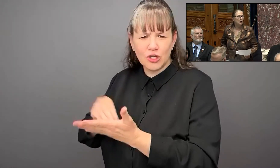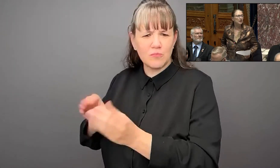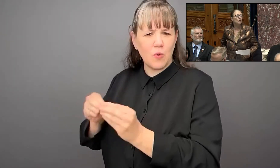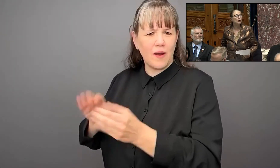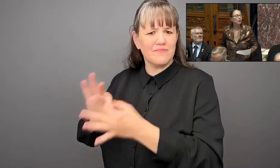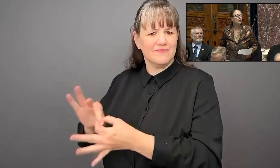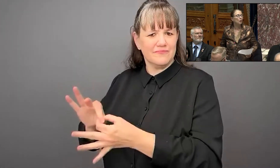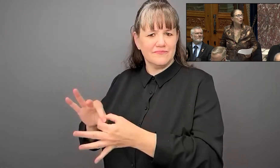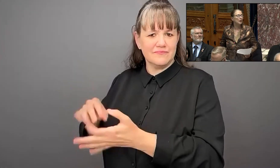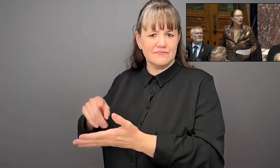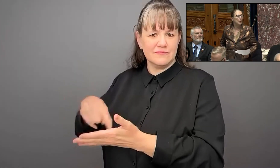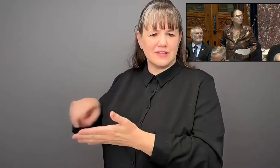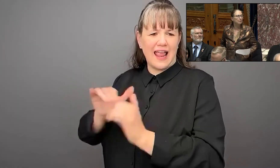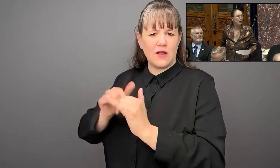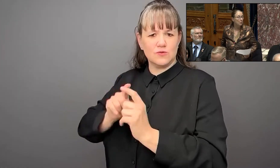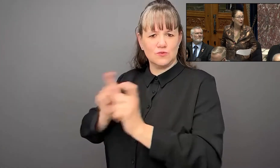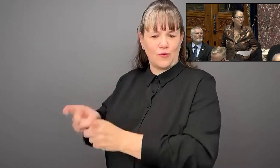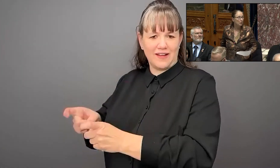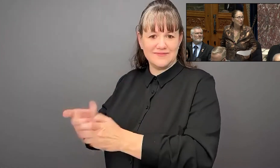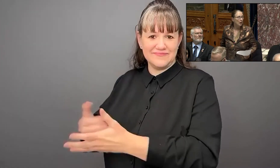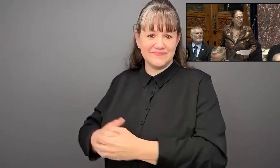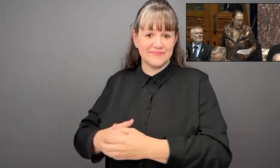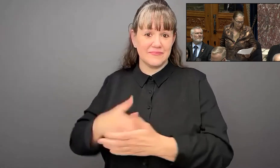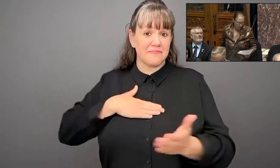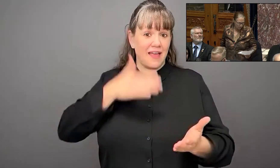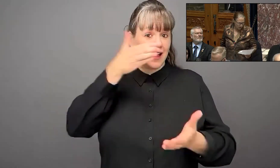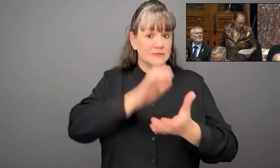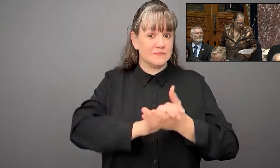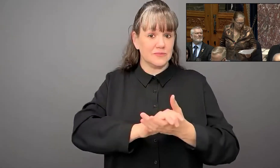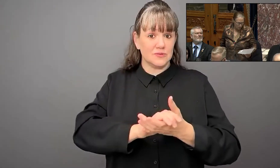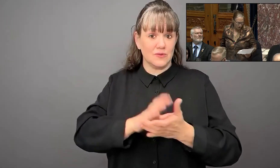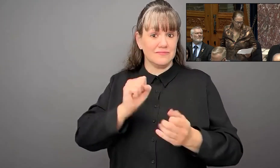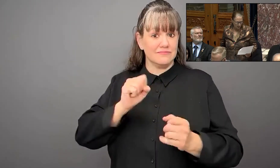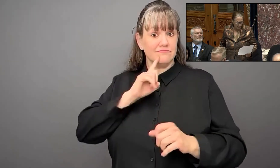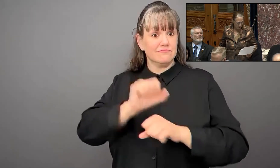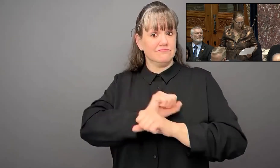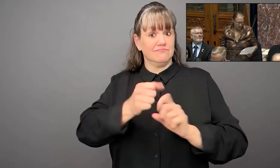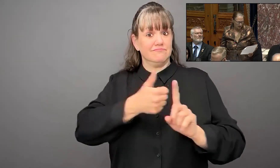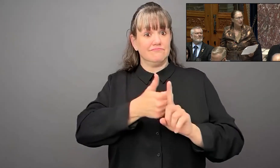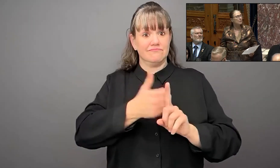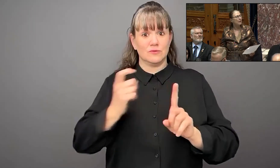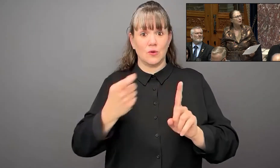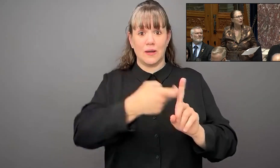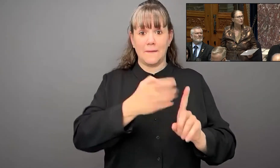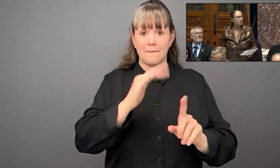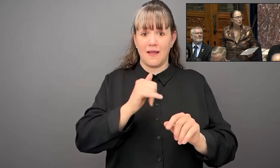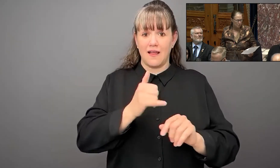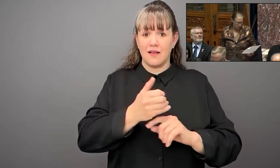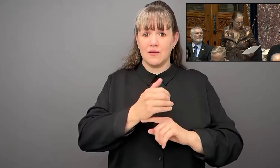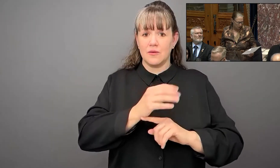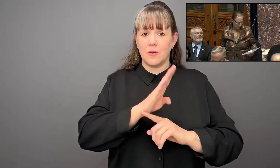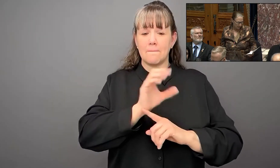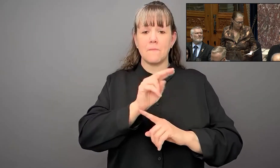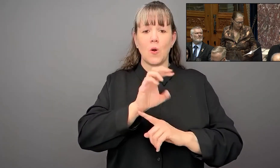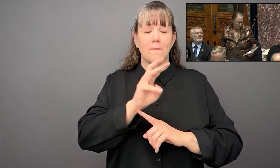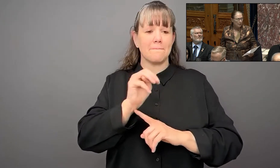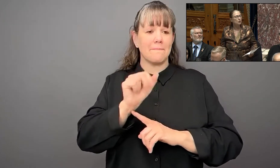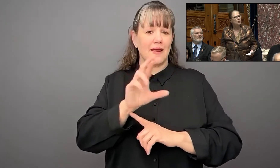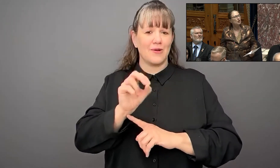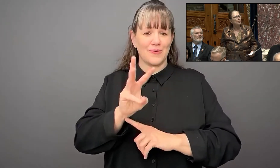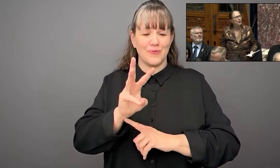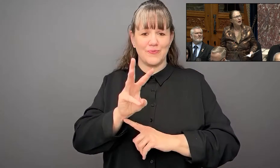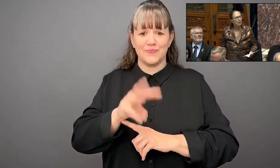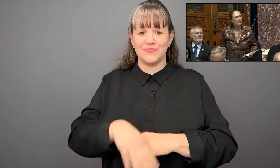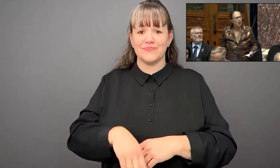was an organ donor for bone marrow a number of years ago to a young mother of 2 small children.